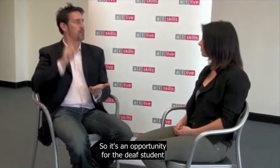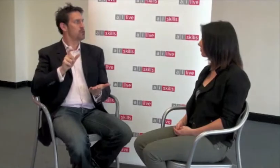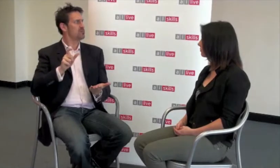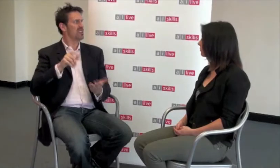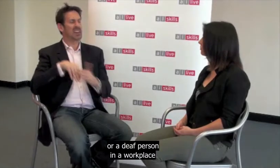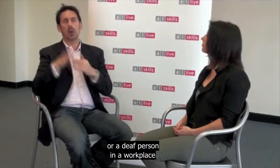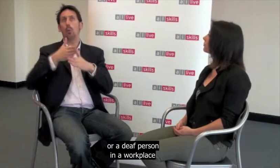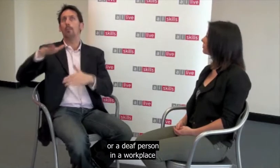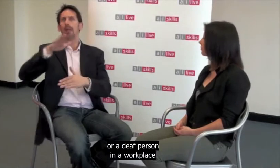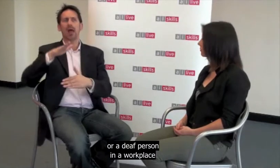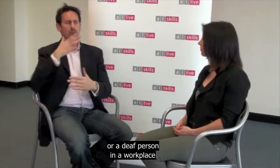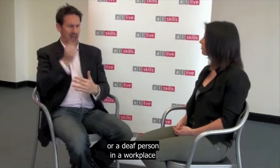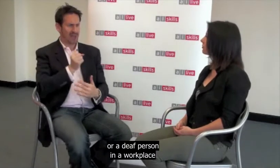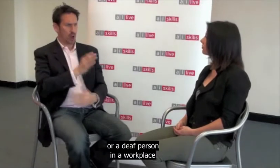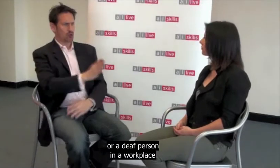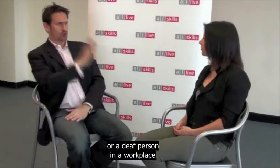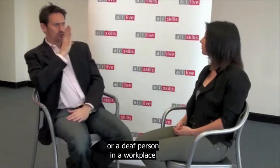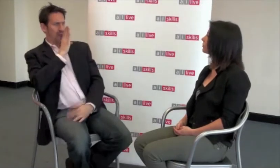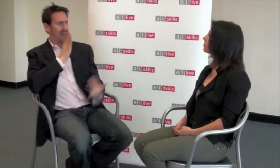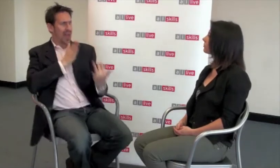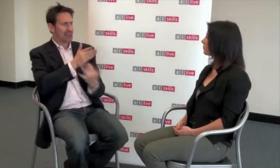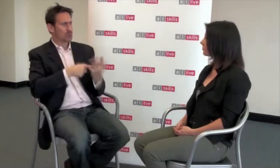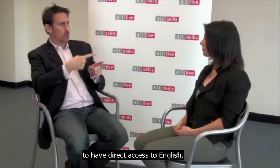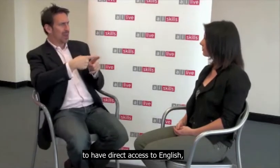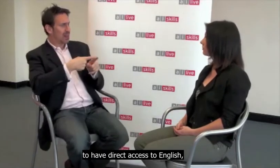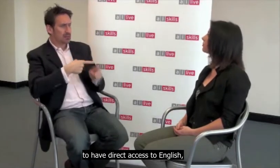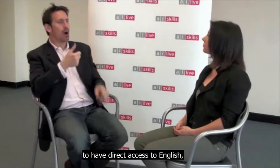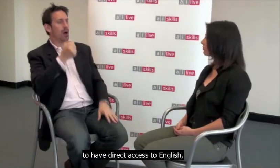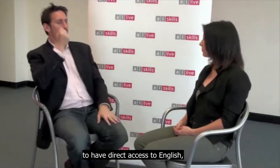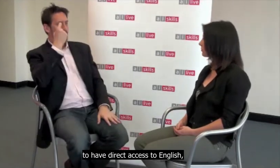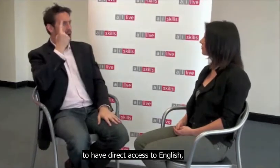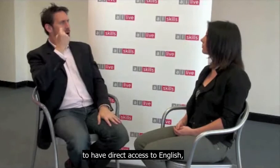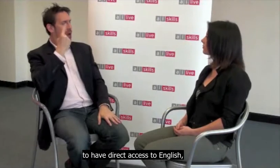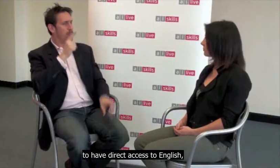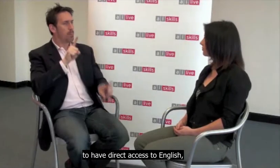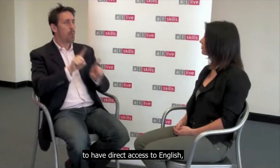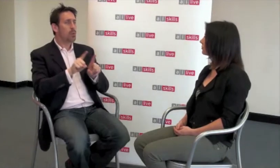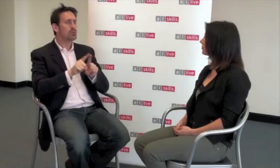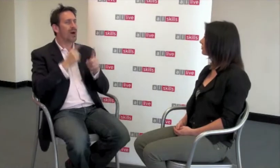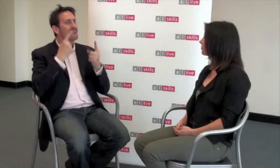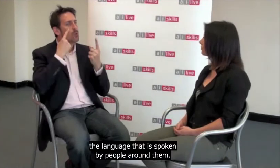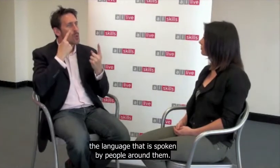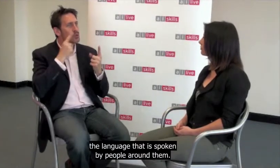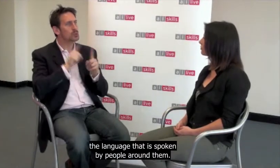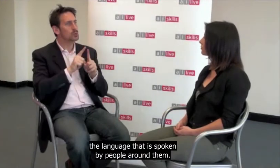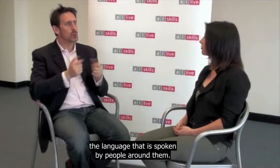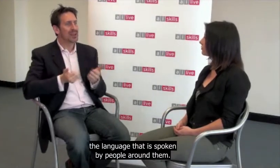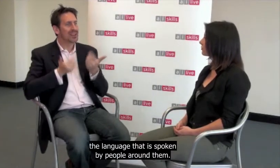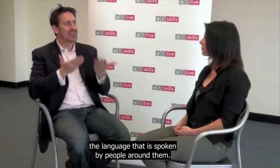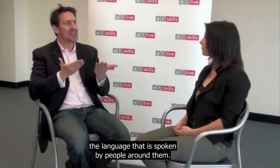or a deaf person in a workplace to have direct access to English, the language that is spoken by people around them.